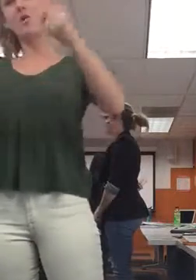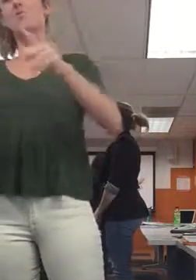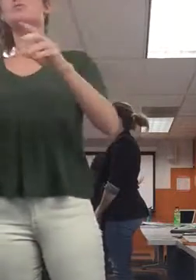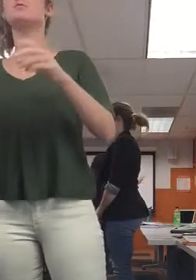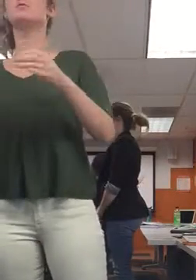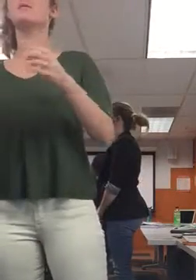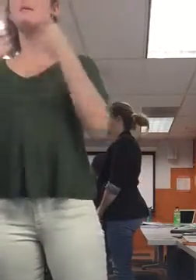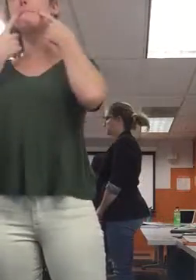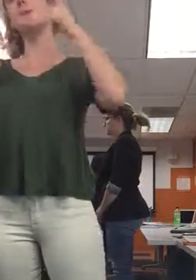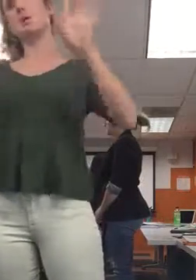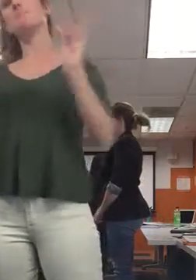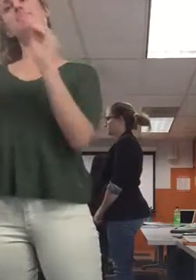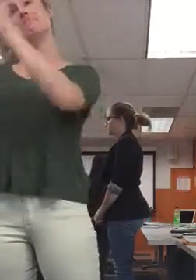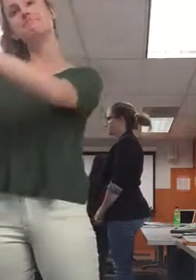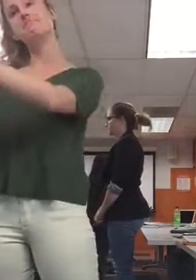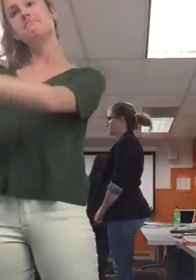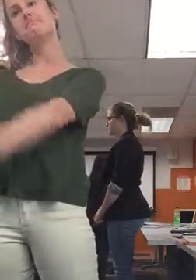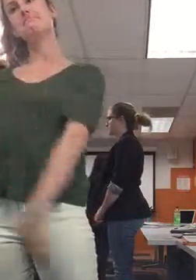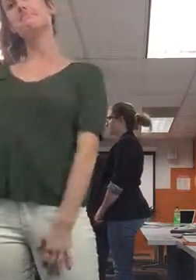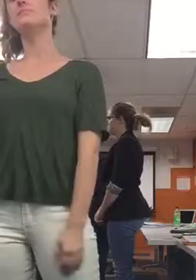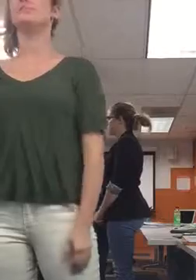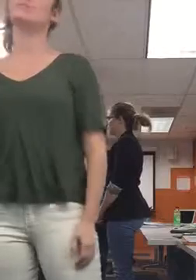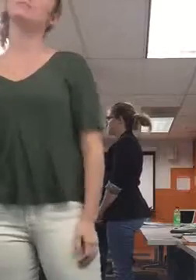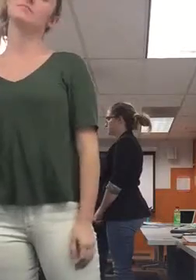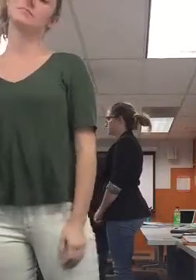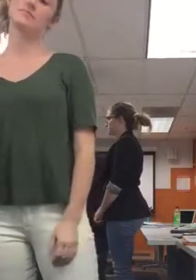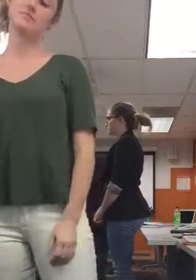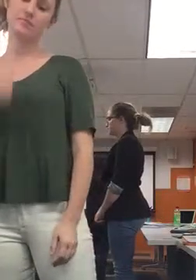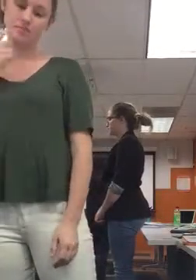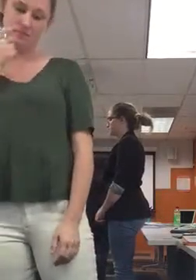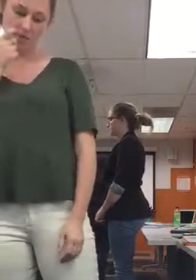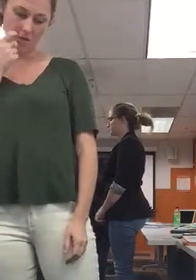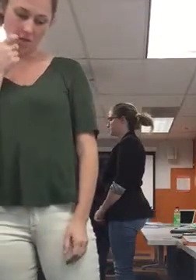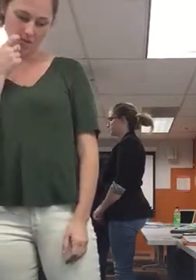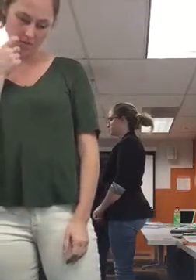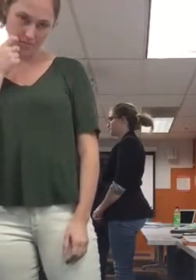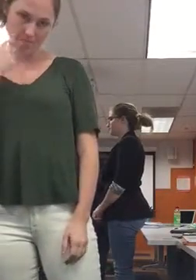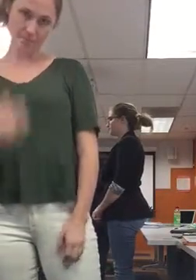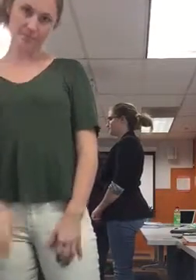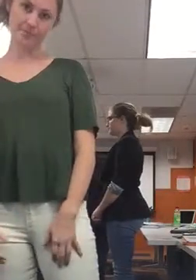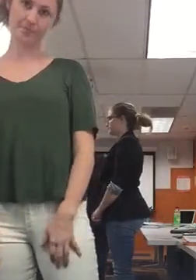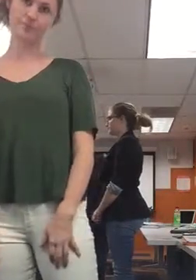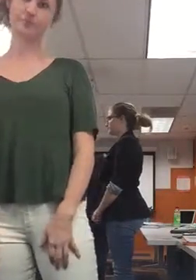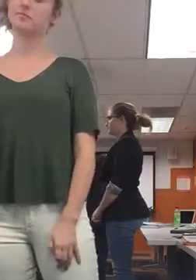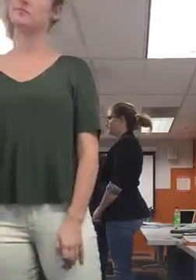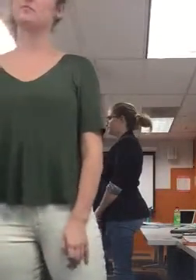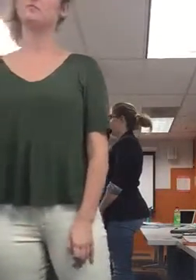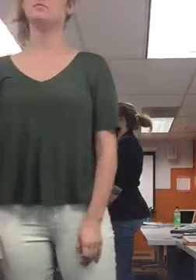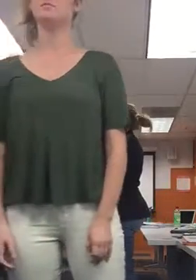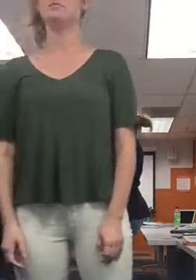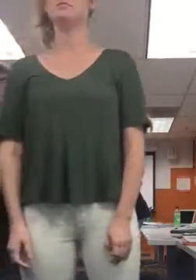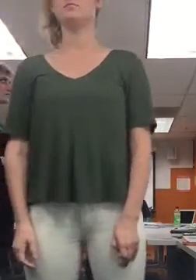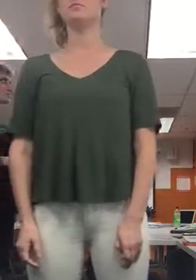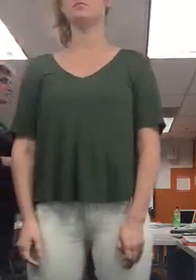During the war, the economy reached full employment. Men and women alike went to work to support the war